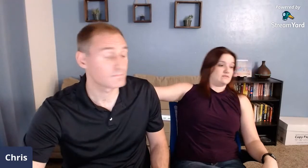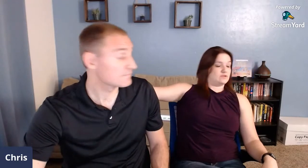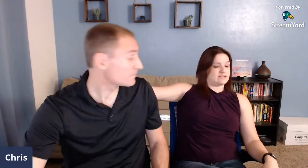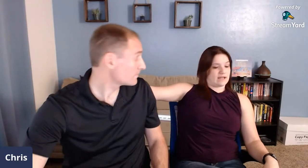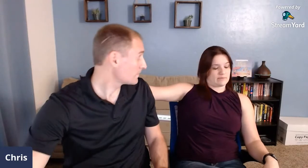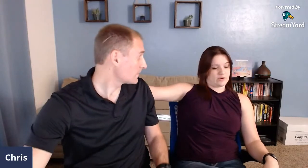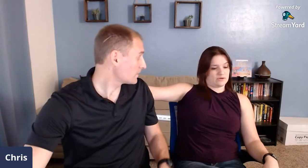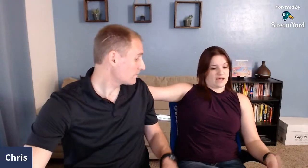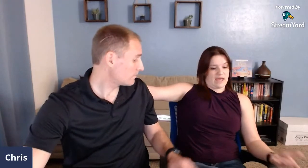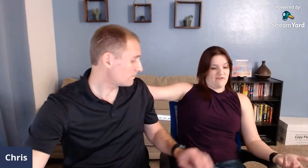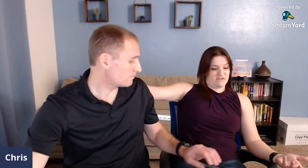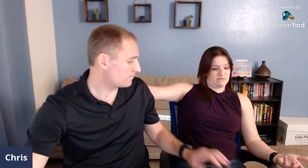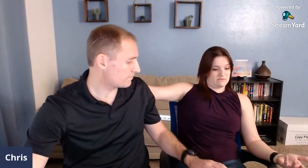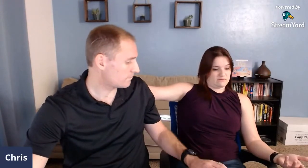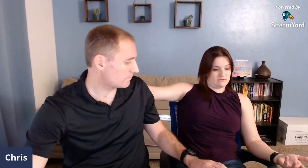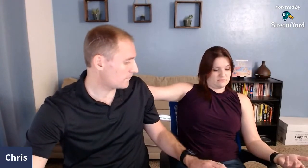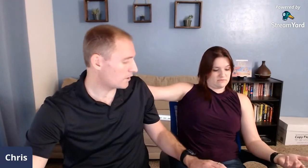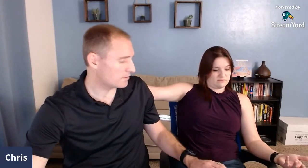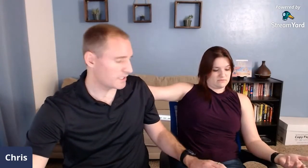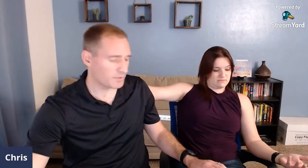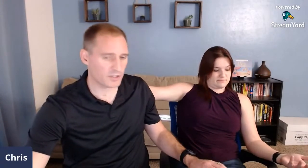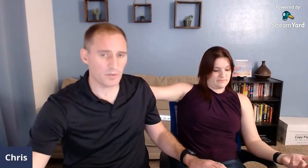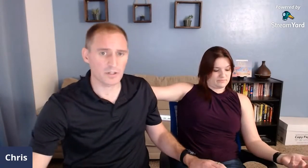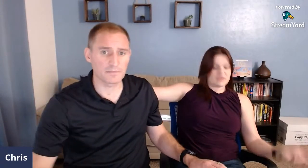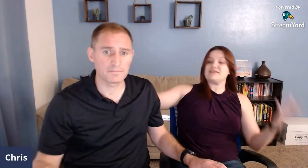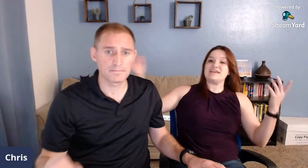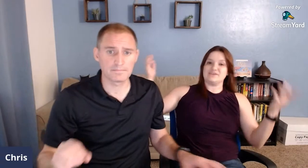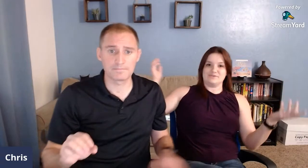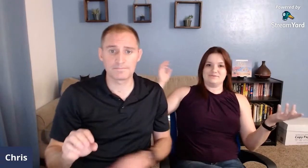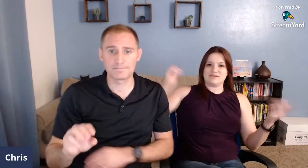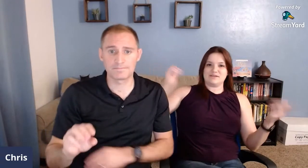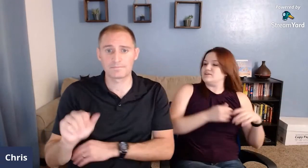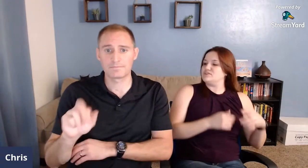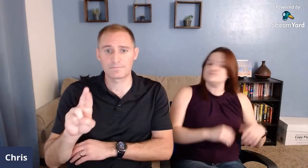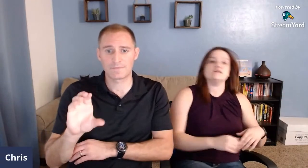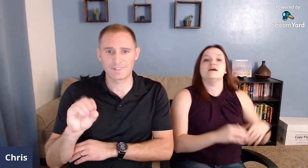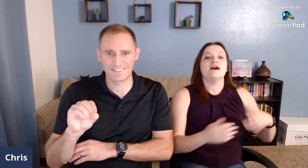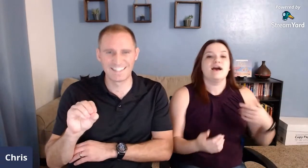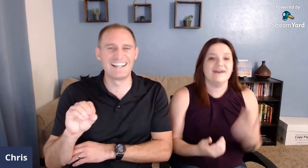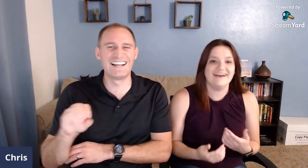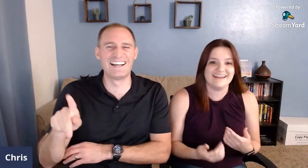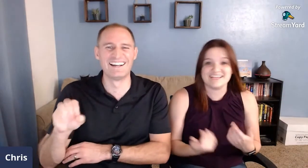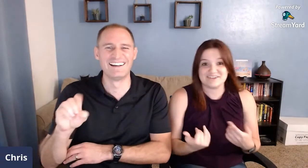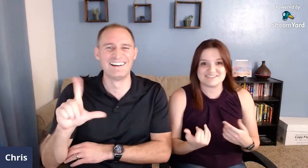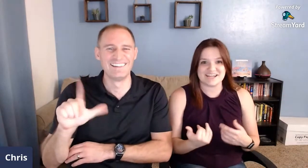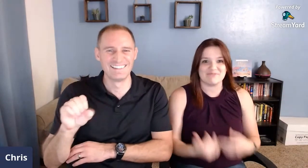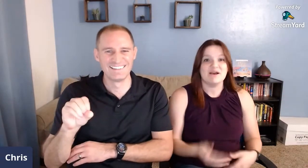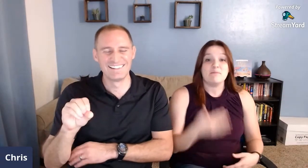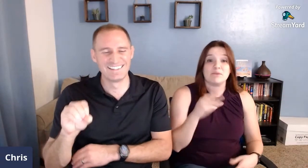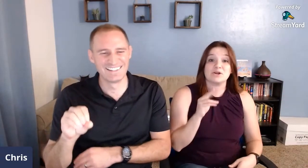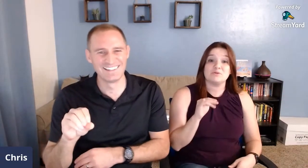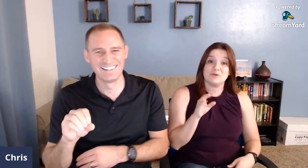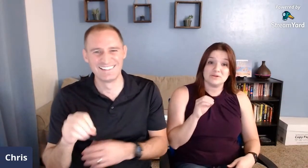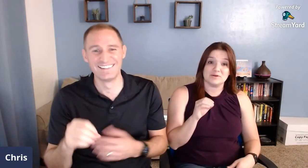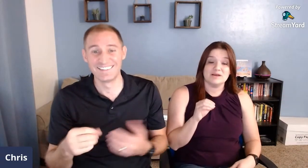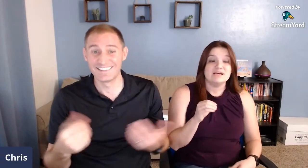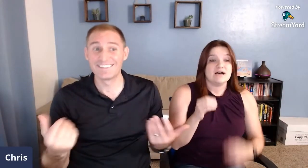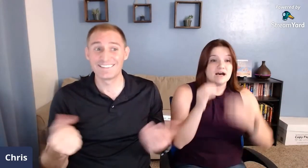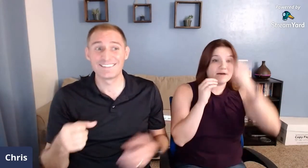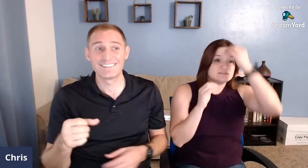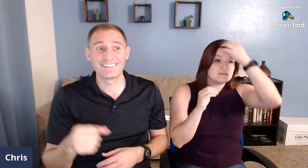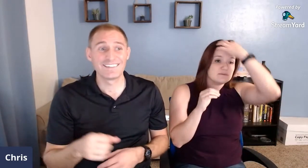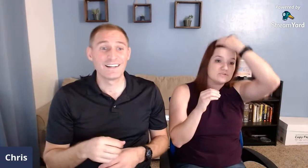what's that app called? I have it. Oh, Marco Polo. Thank you. You don't even use it. He knows the name. Marco